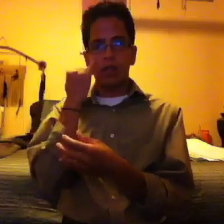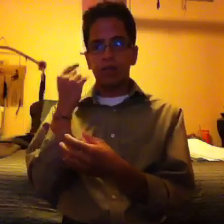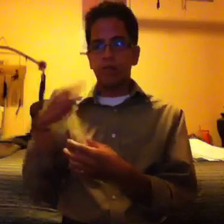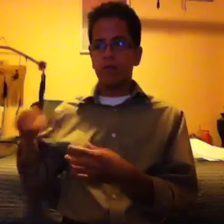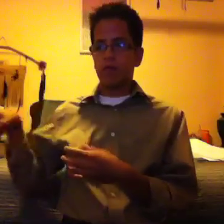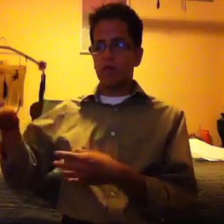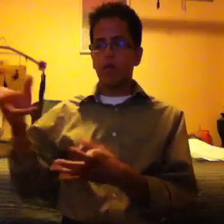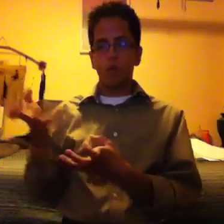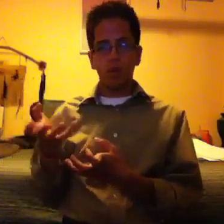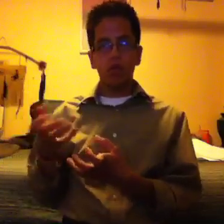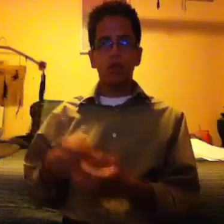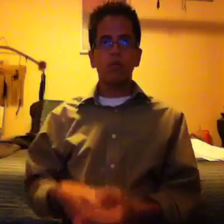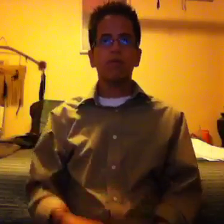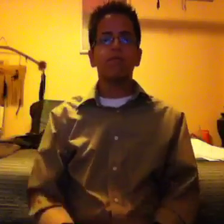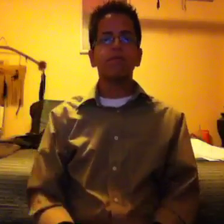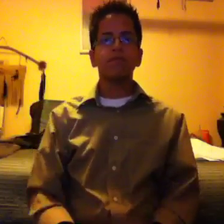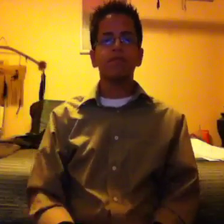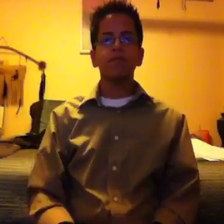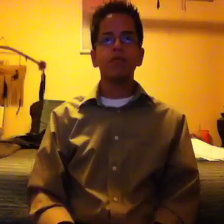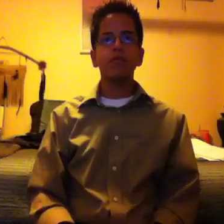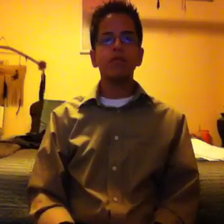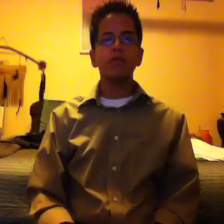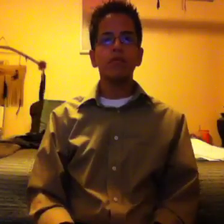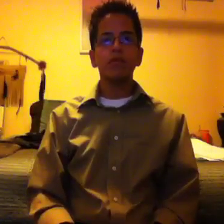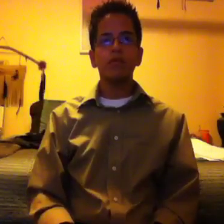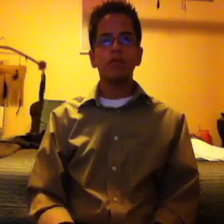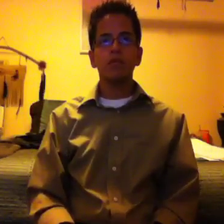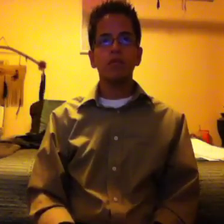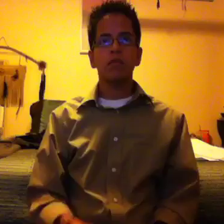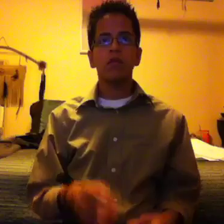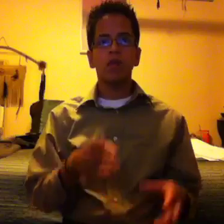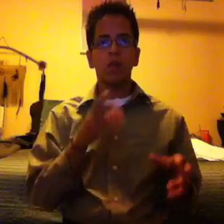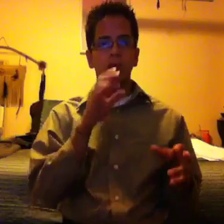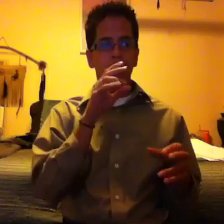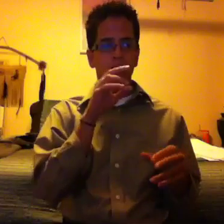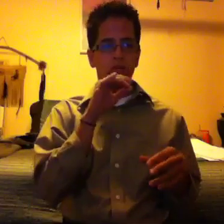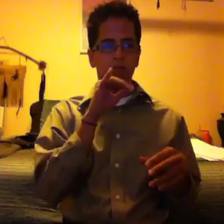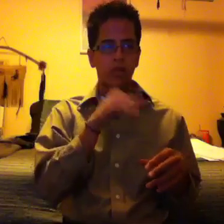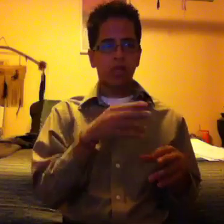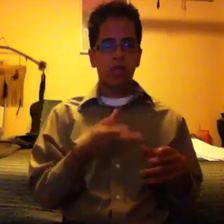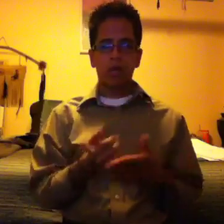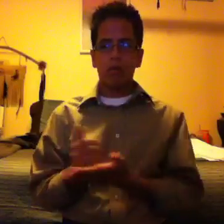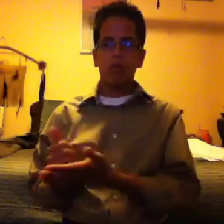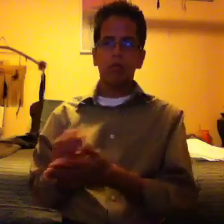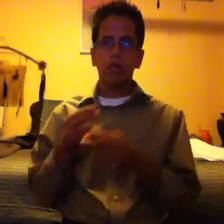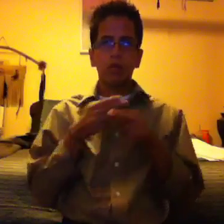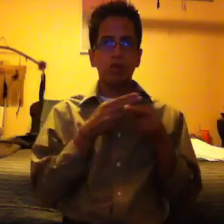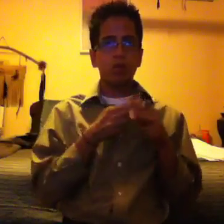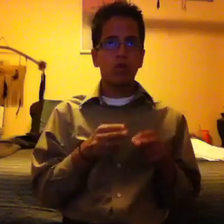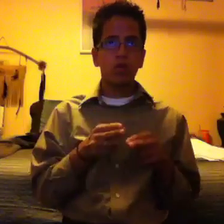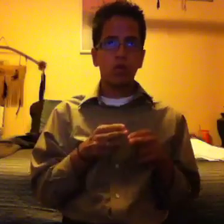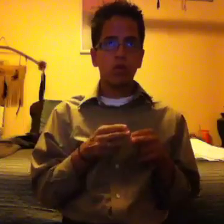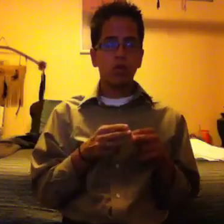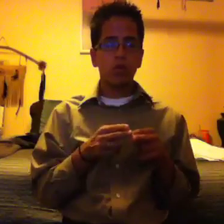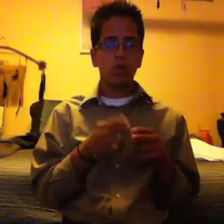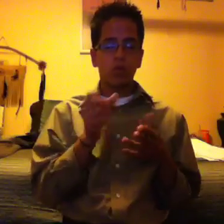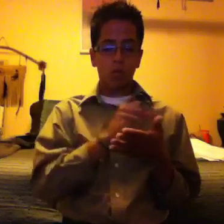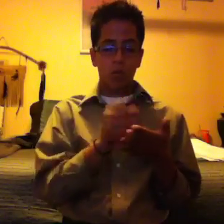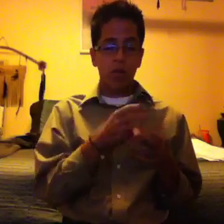then culminated in a short research paper, about a 7 to 10 page research paper. And doing